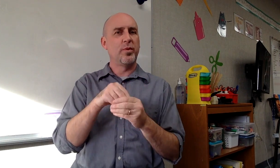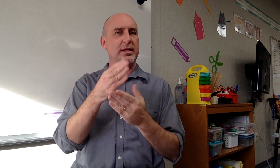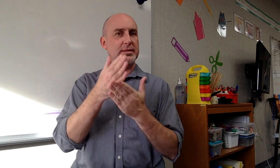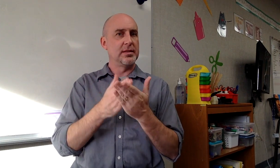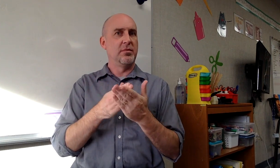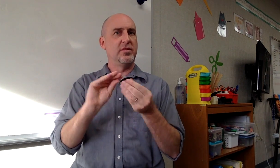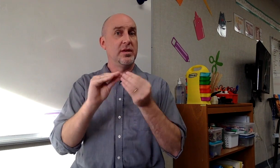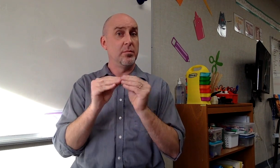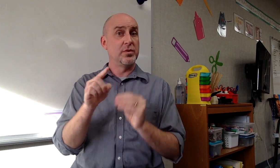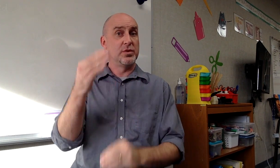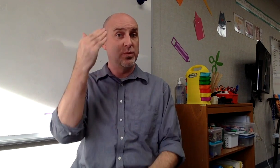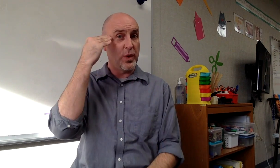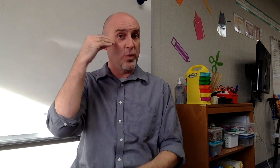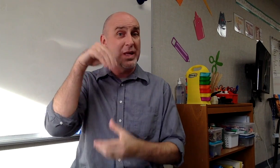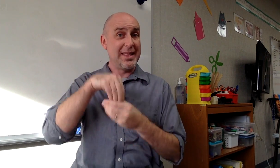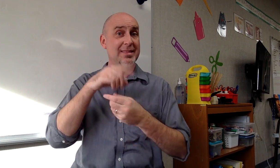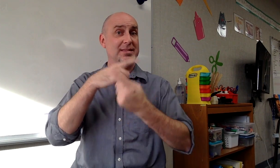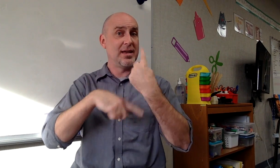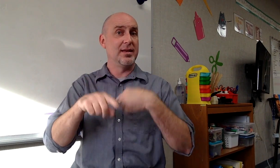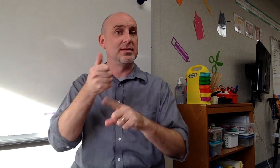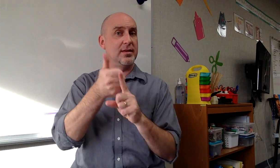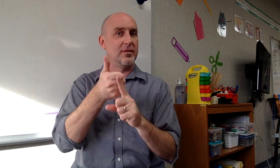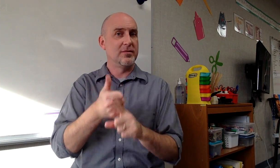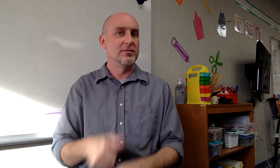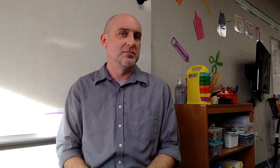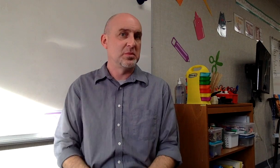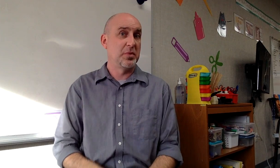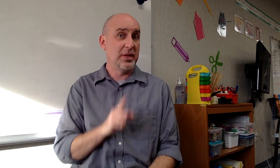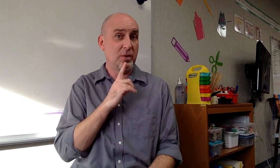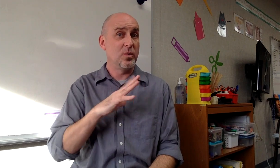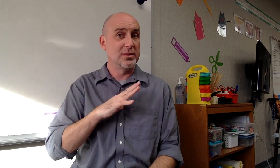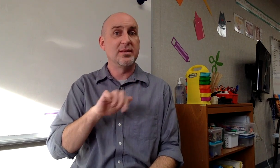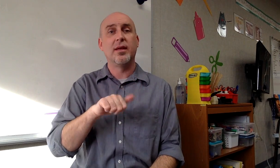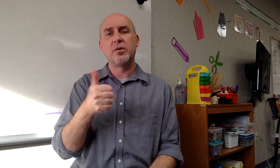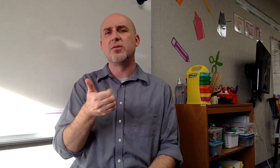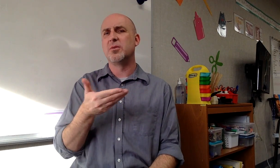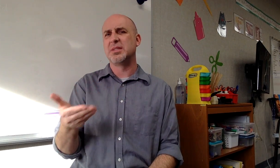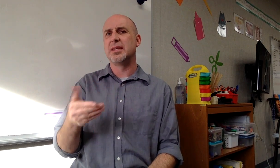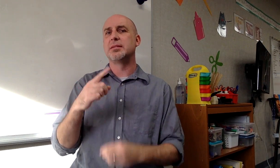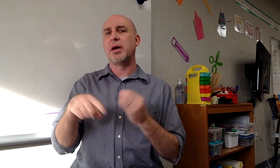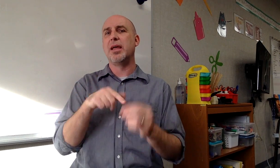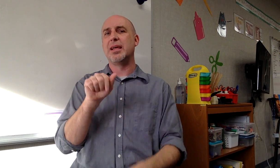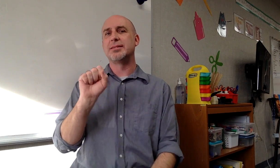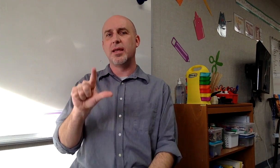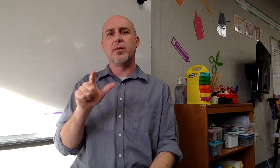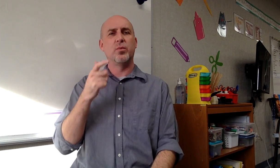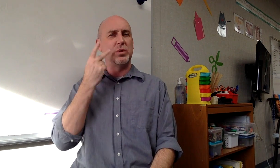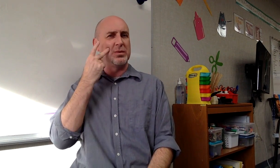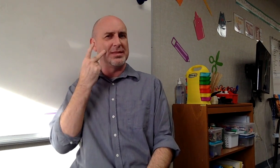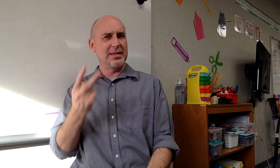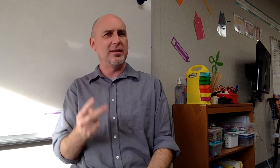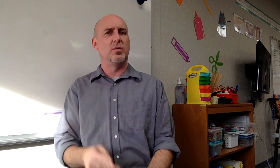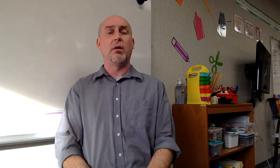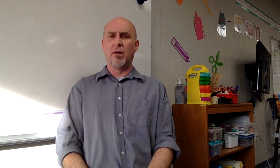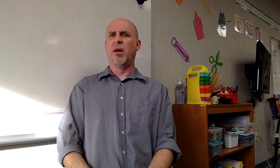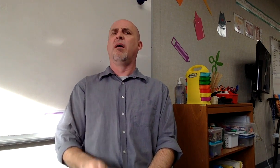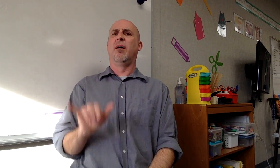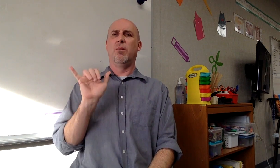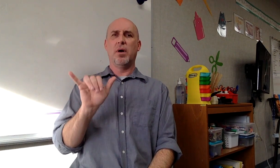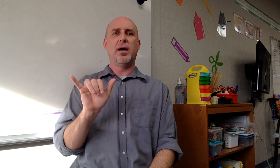incorporate some of the numbers you know in the sign itself. It's pretty cool. It's another of those things about ASL that when you see it, you're all, wow,